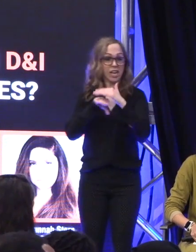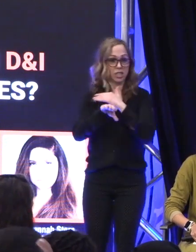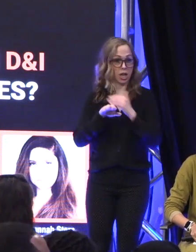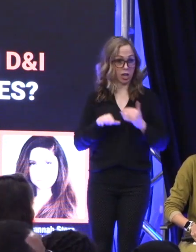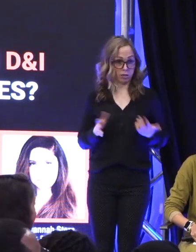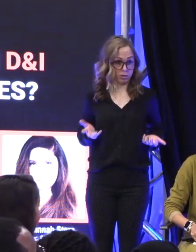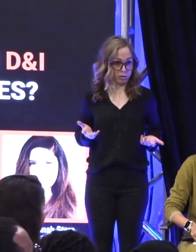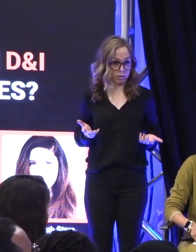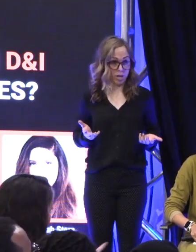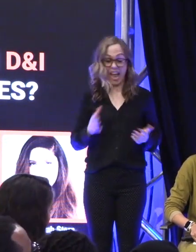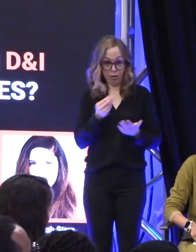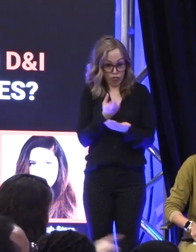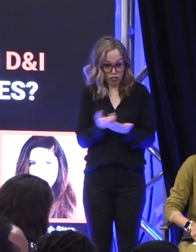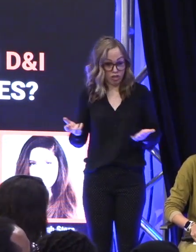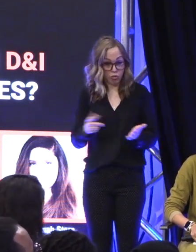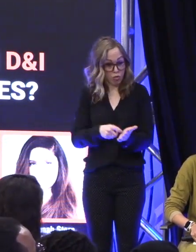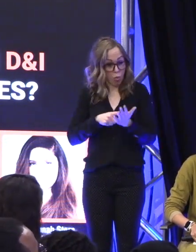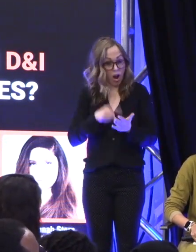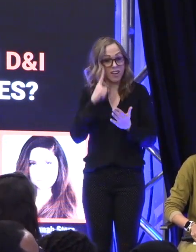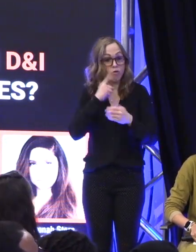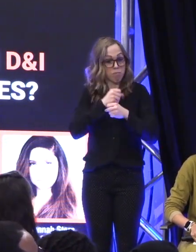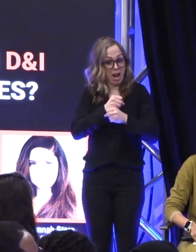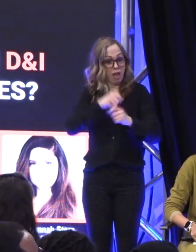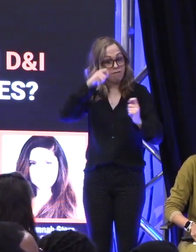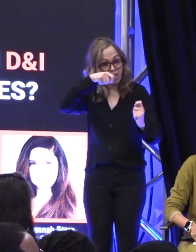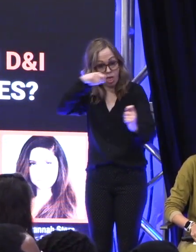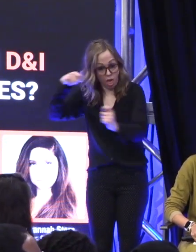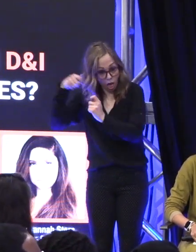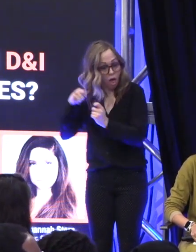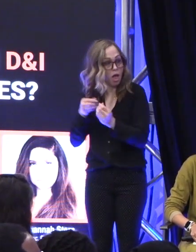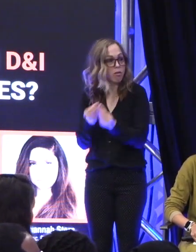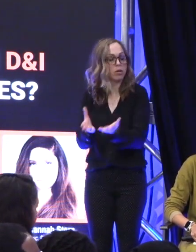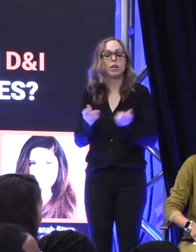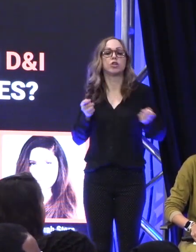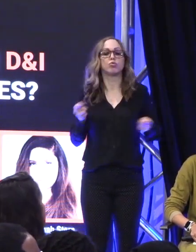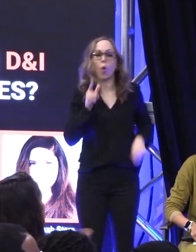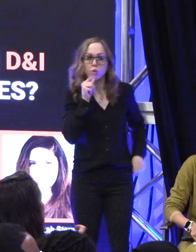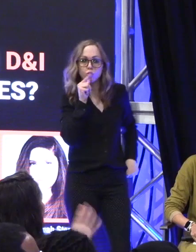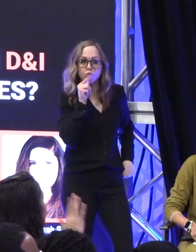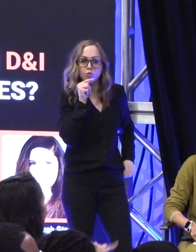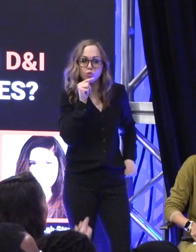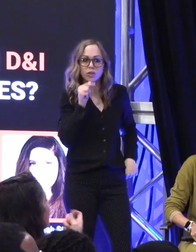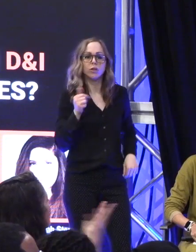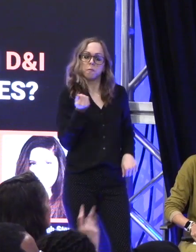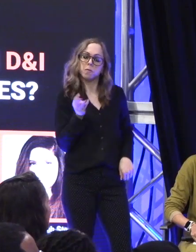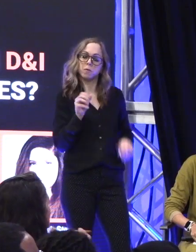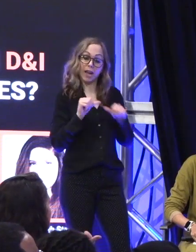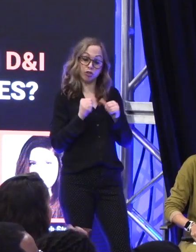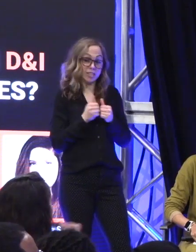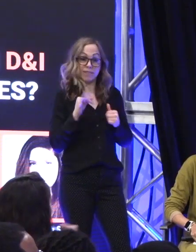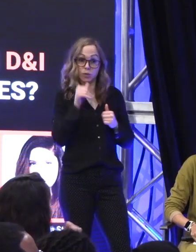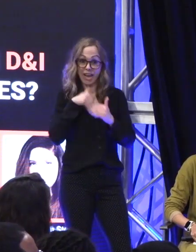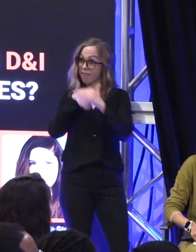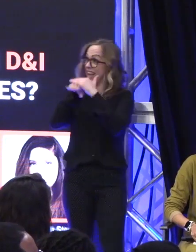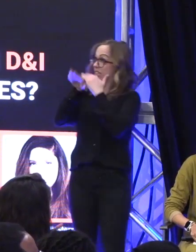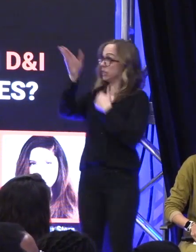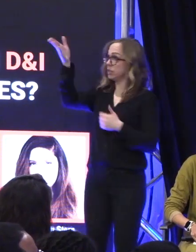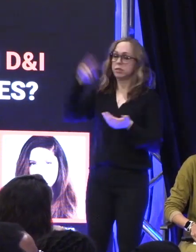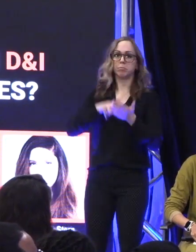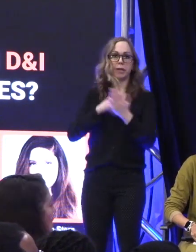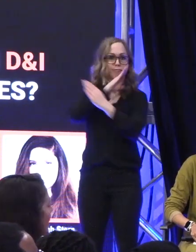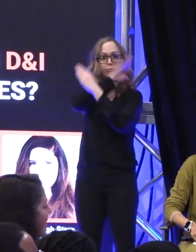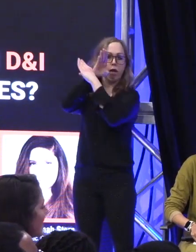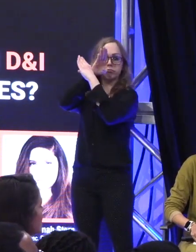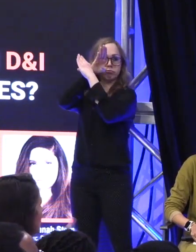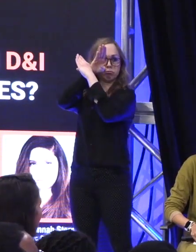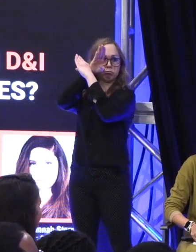those 3 networks and the resources that were required to make content that could be put on them were controlled by a few agencies. If you didn't have access to them, you didn't have access